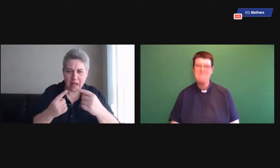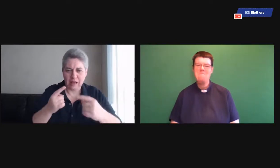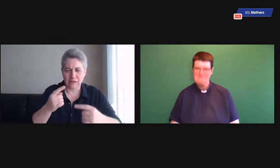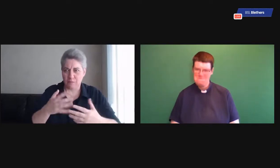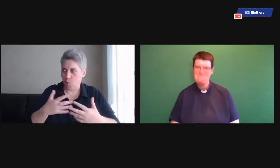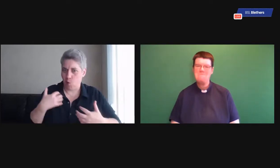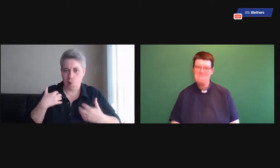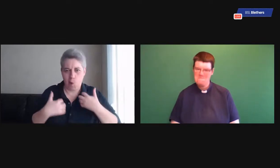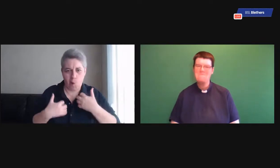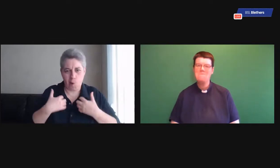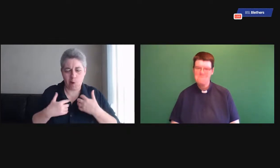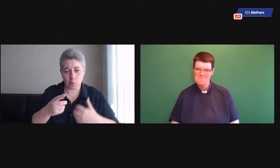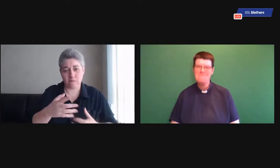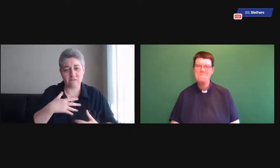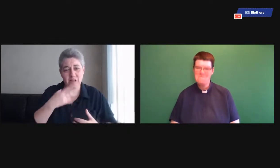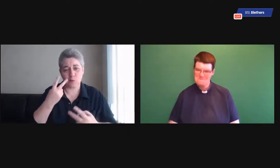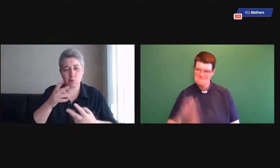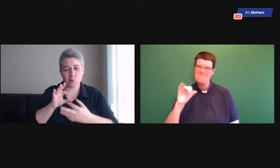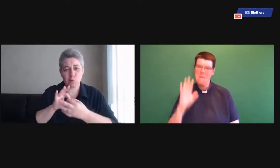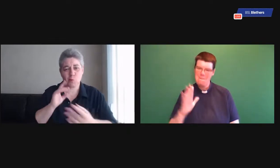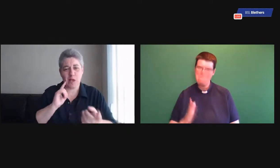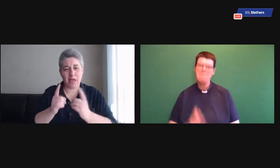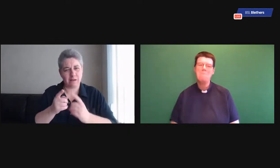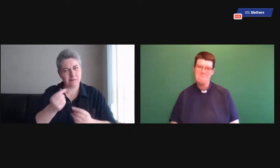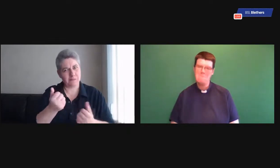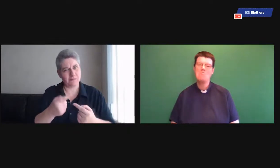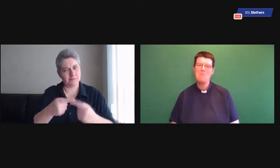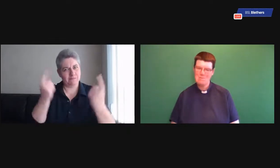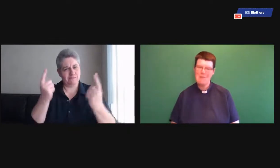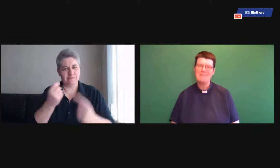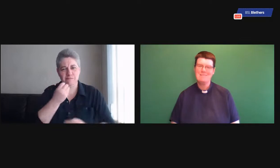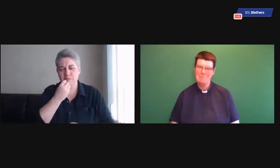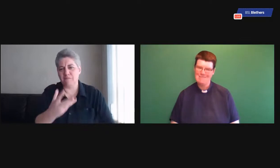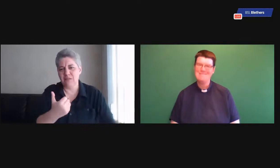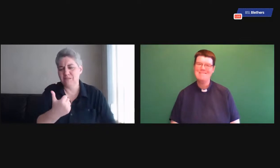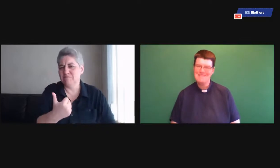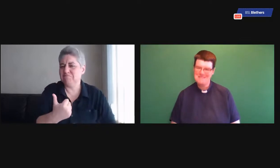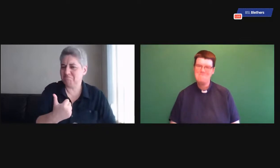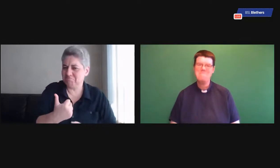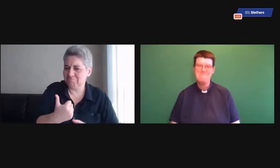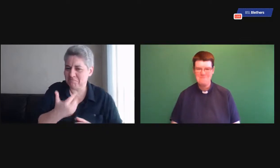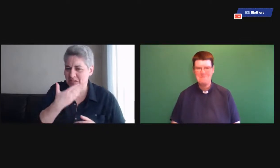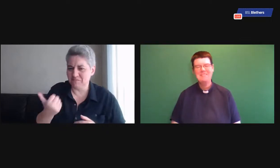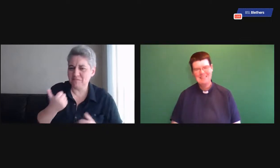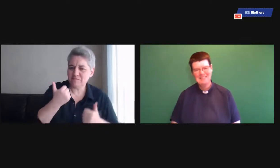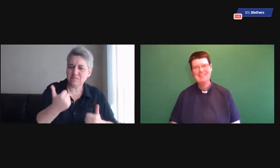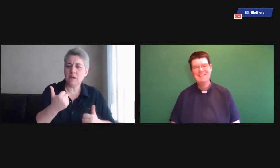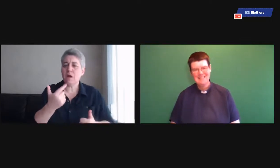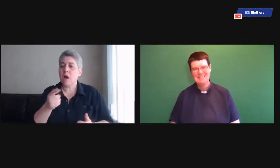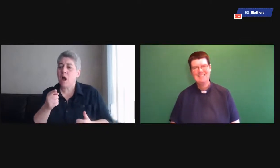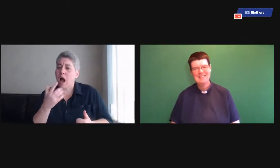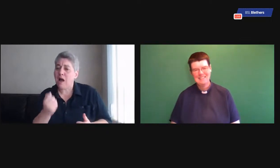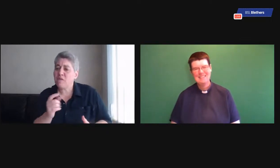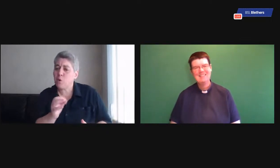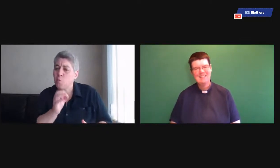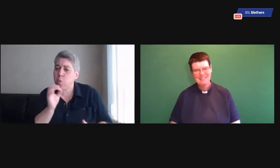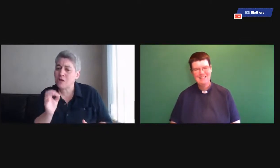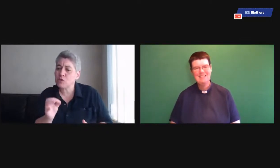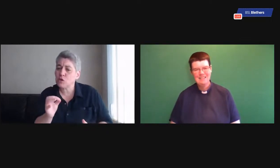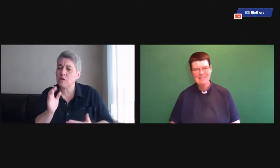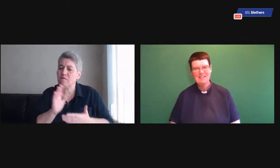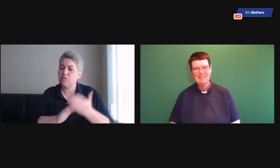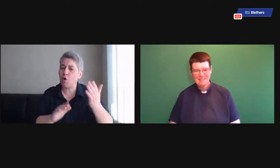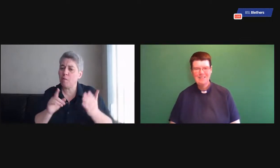Absolutely, Mary. Dialogue. That's like we're doing in BSL Blethers. That's how deaf people love information being given to